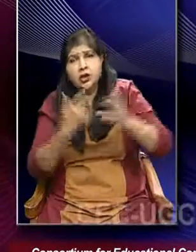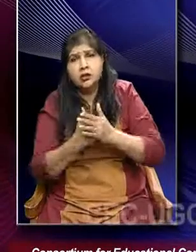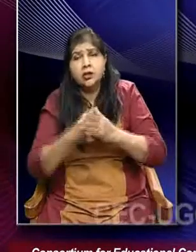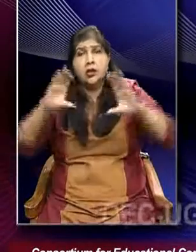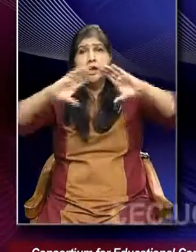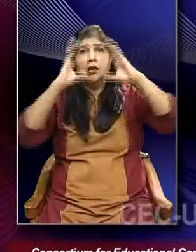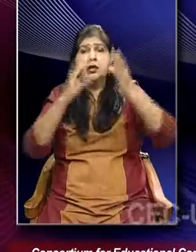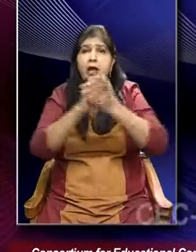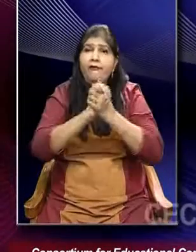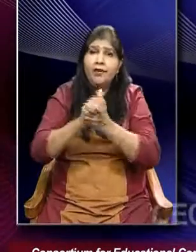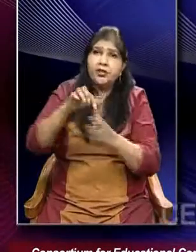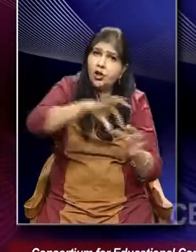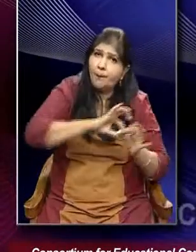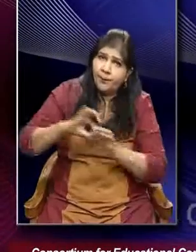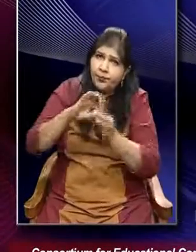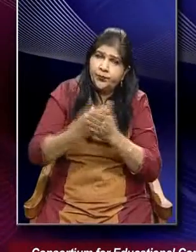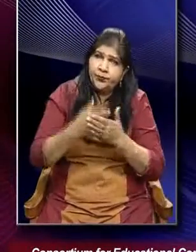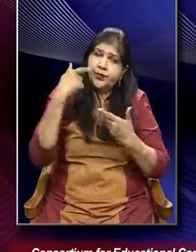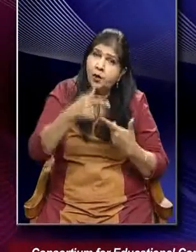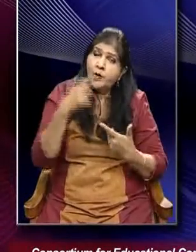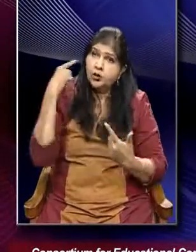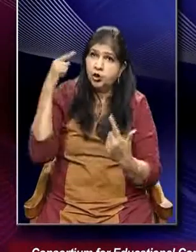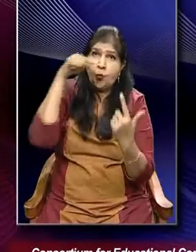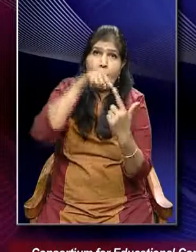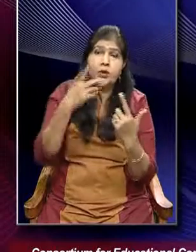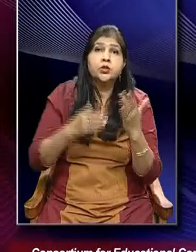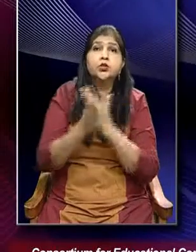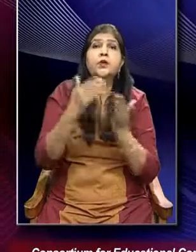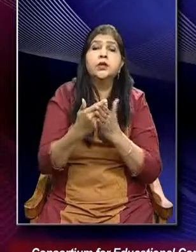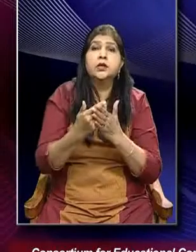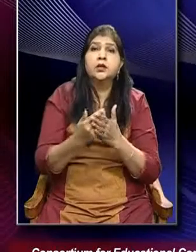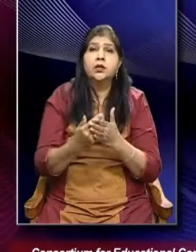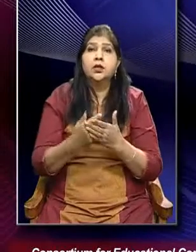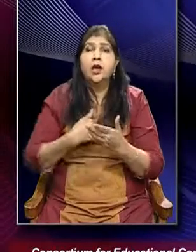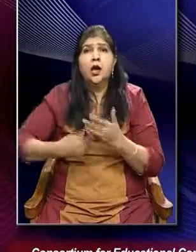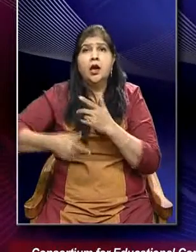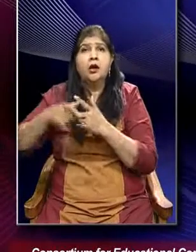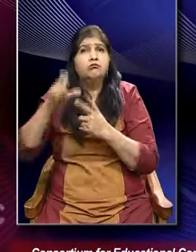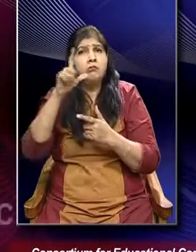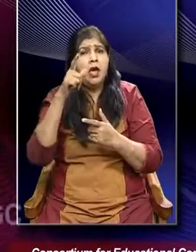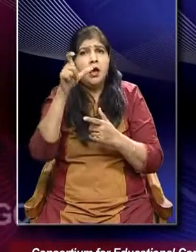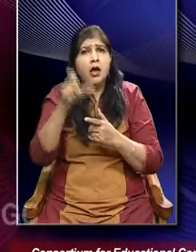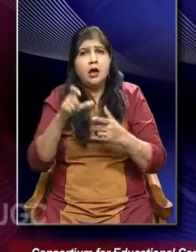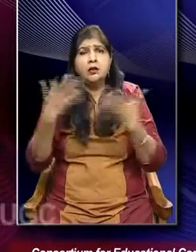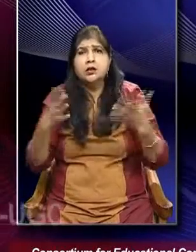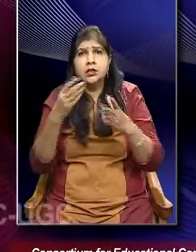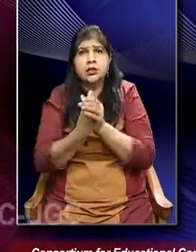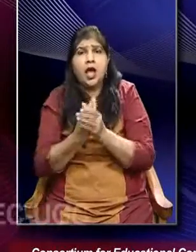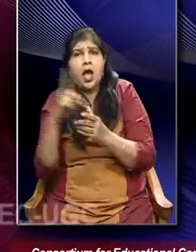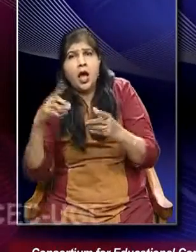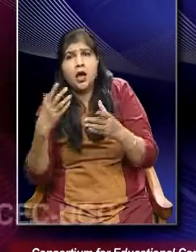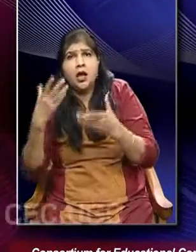international relations theory, which points towards anarchy, lack of